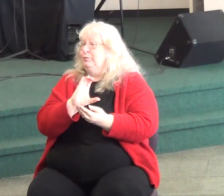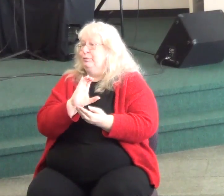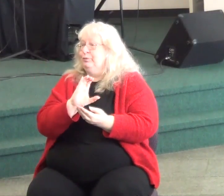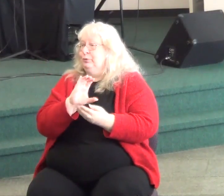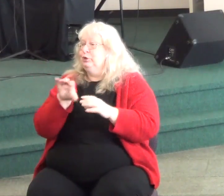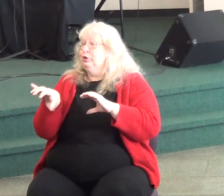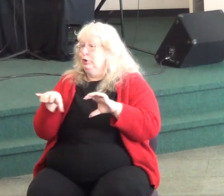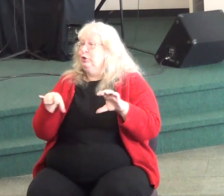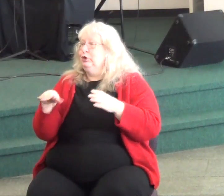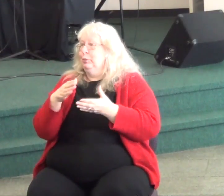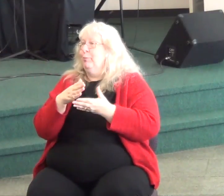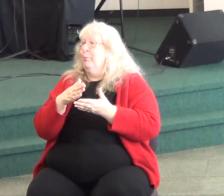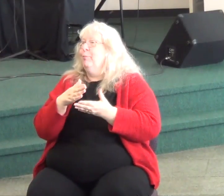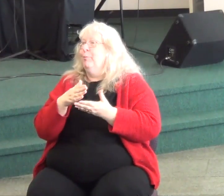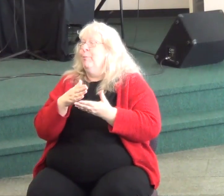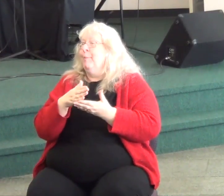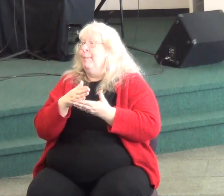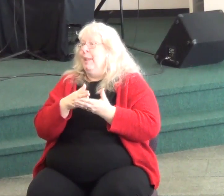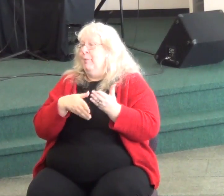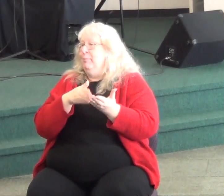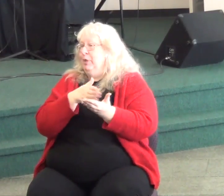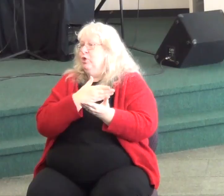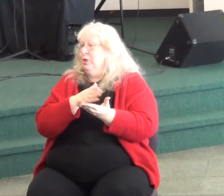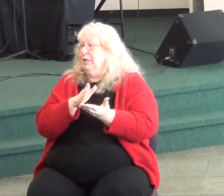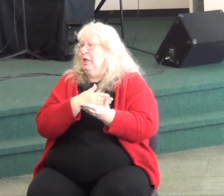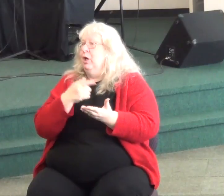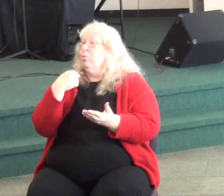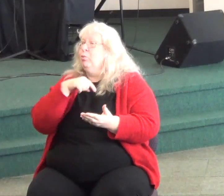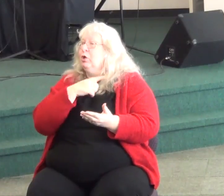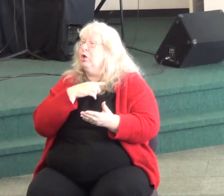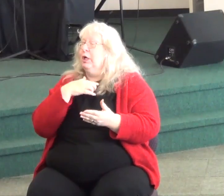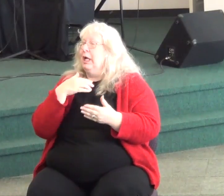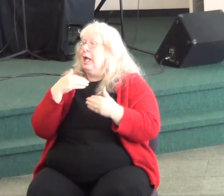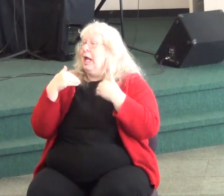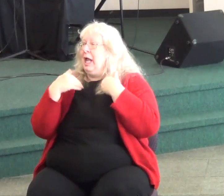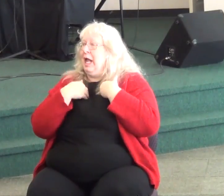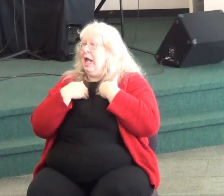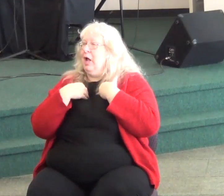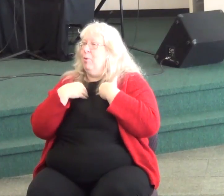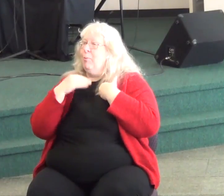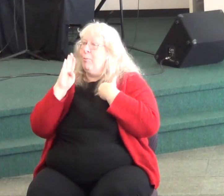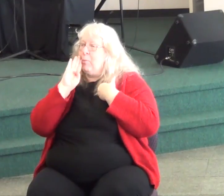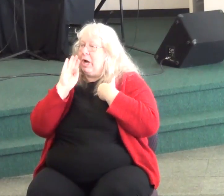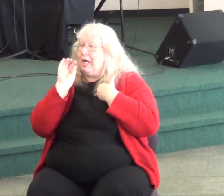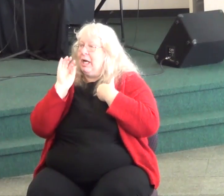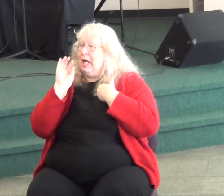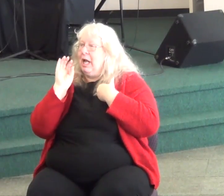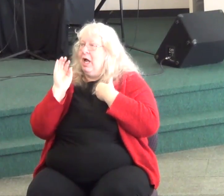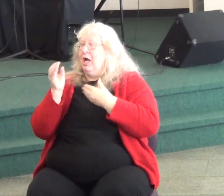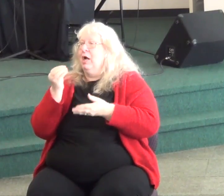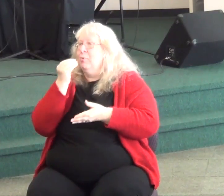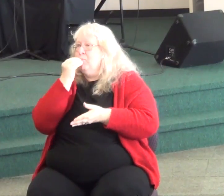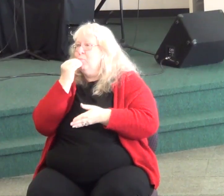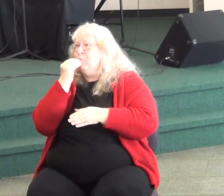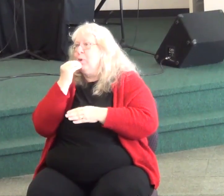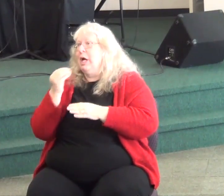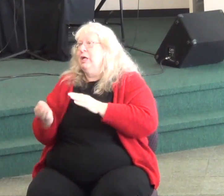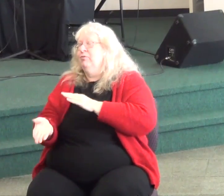We're going to have Easter breakfast next week from 8 to 9:30. It isn't going to be a super involved breakfast. It's going to